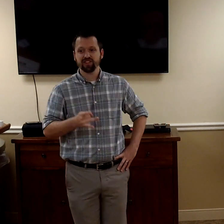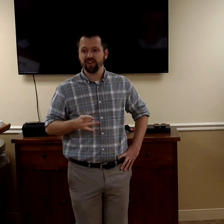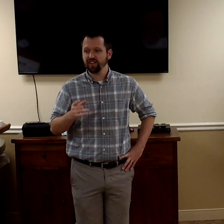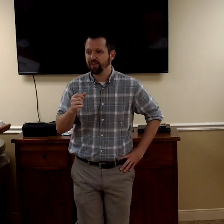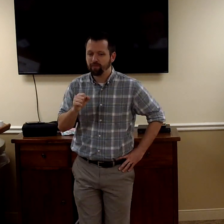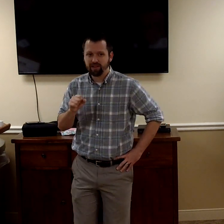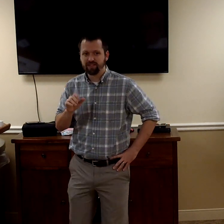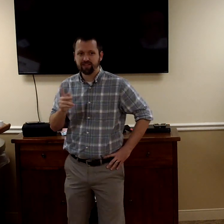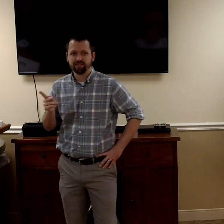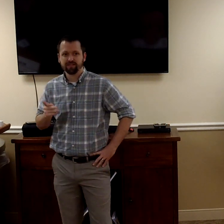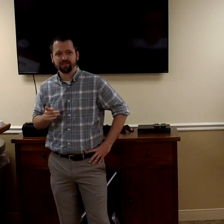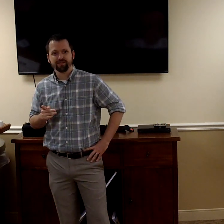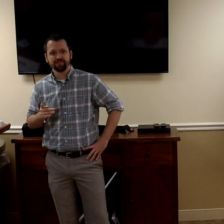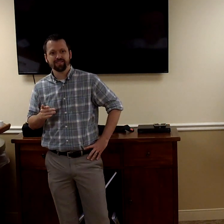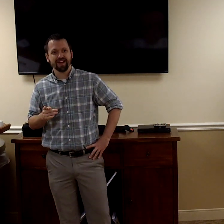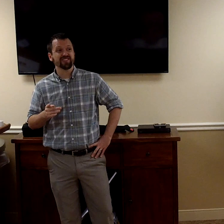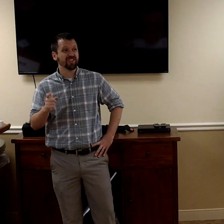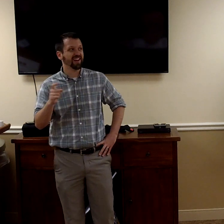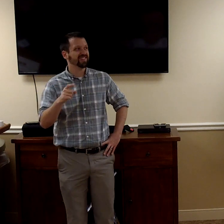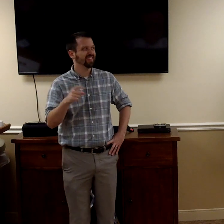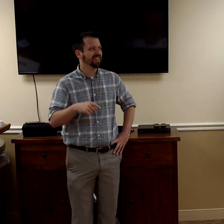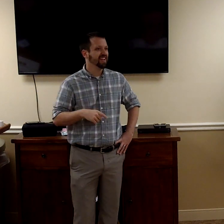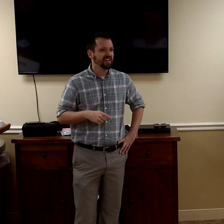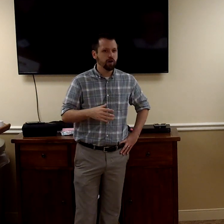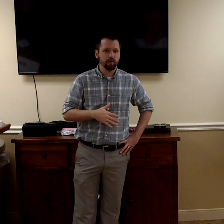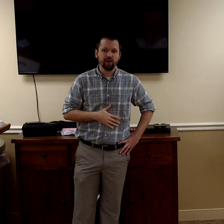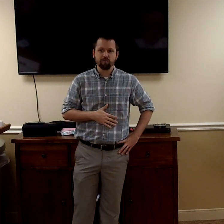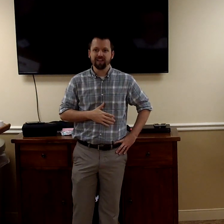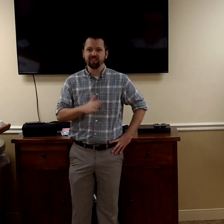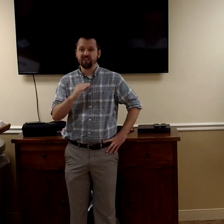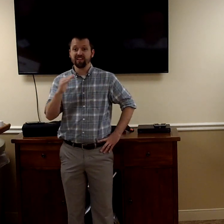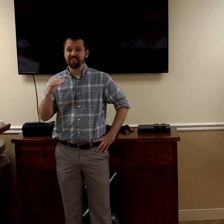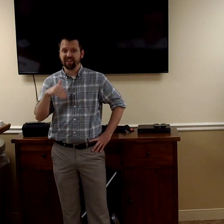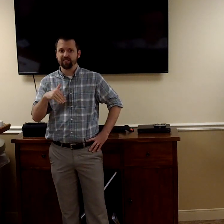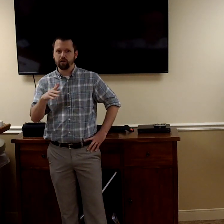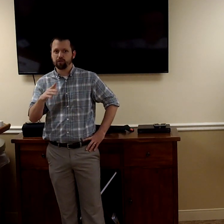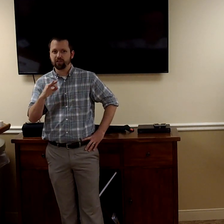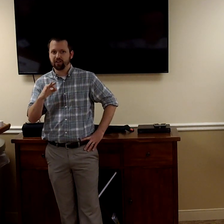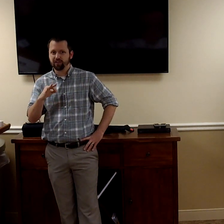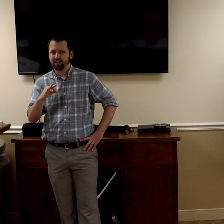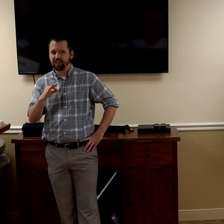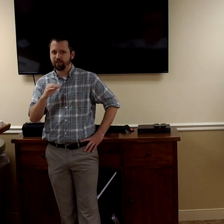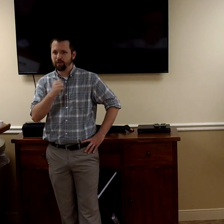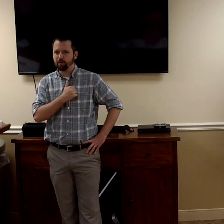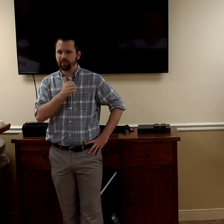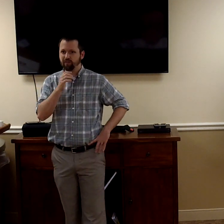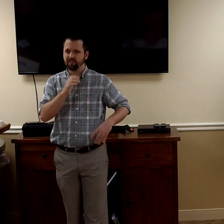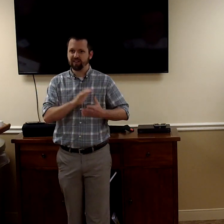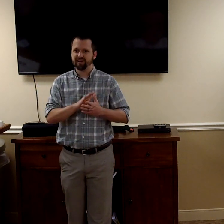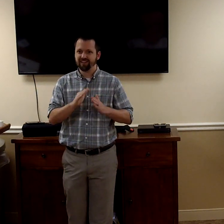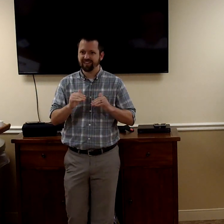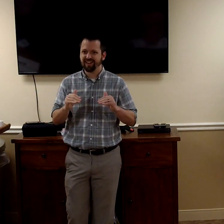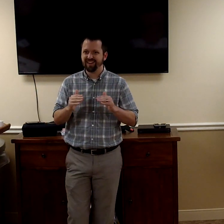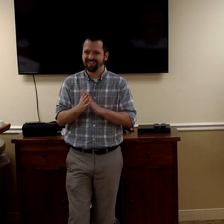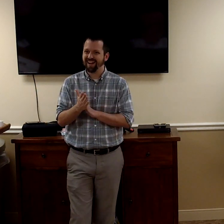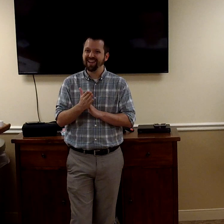Just eat it before you get home. I should. No, my wife's making lasagna tonight, so I'm good. I love my wife's lasagna. No, I eat